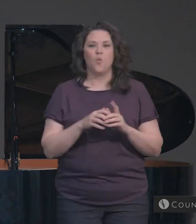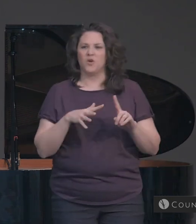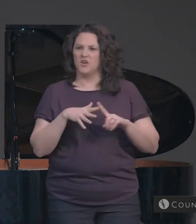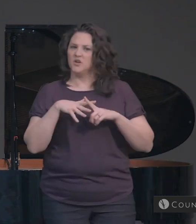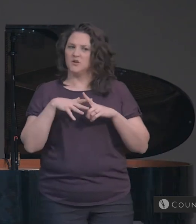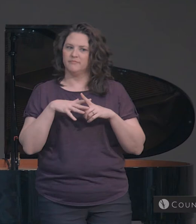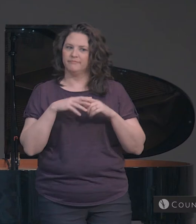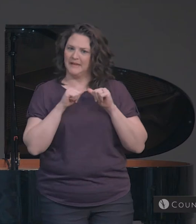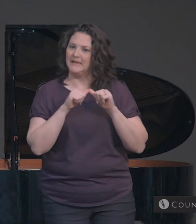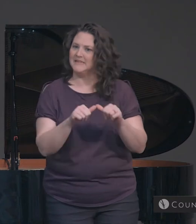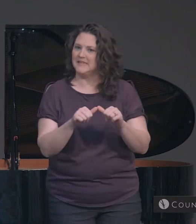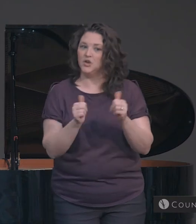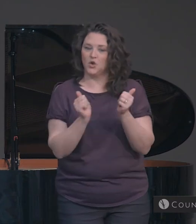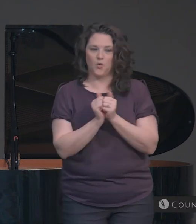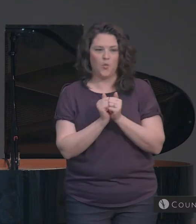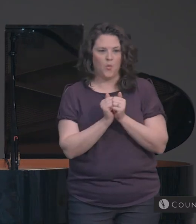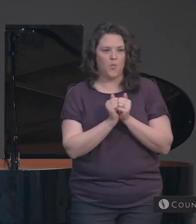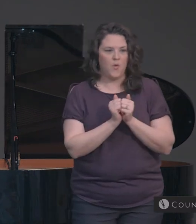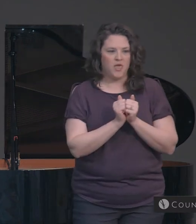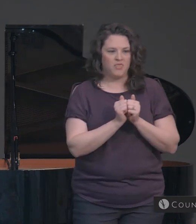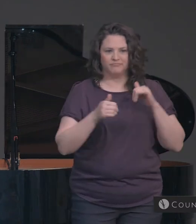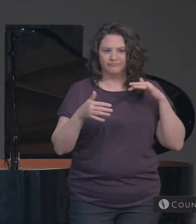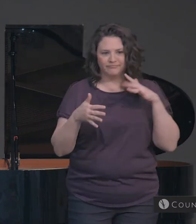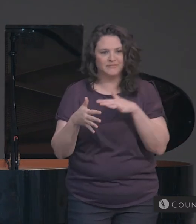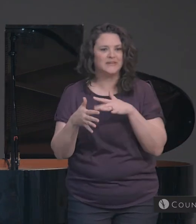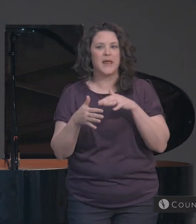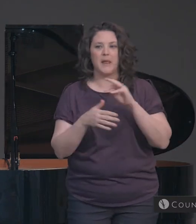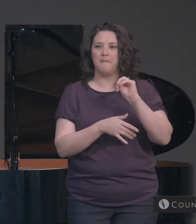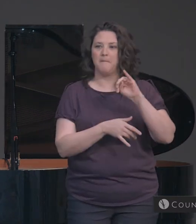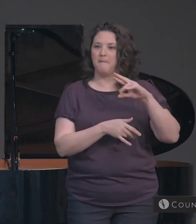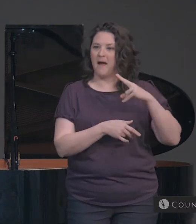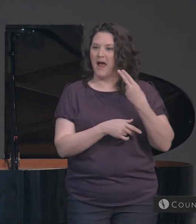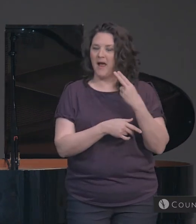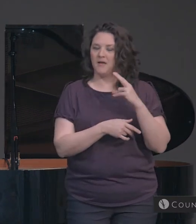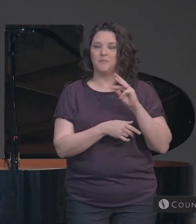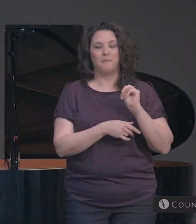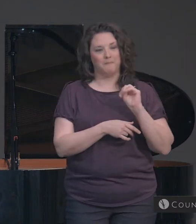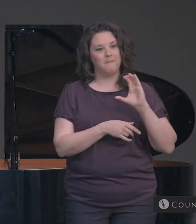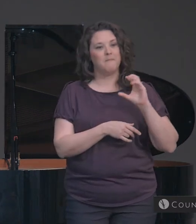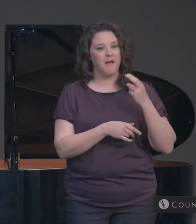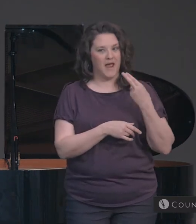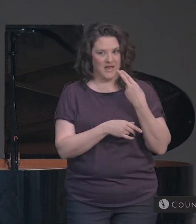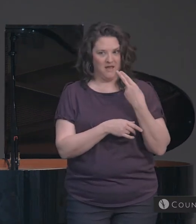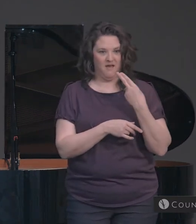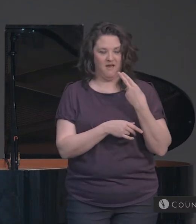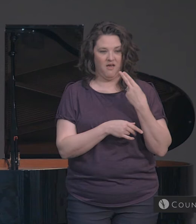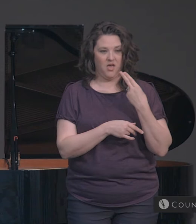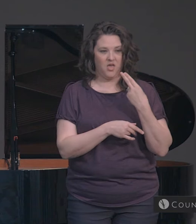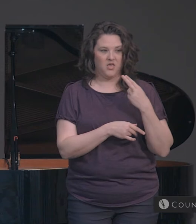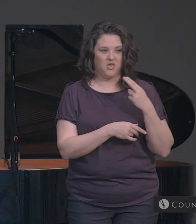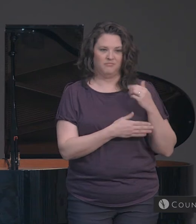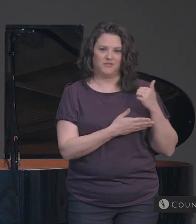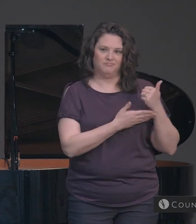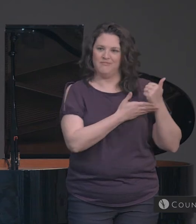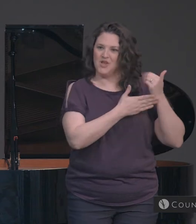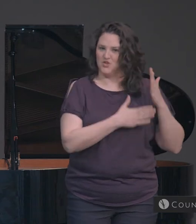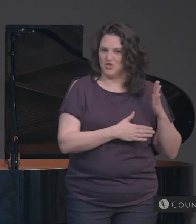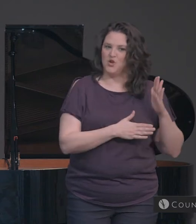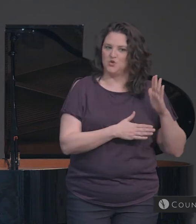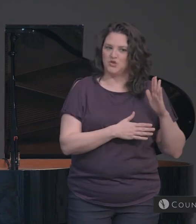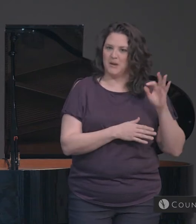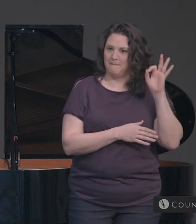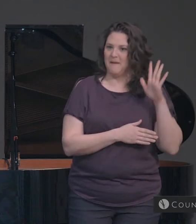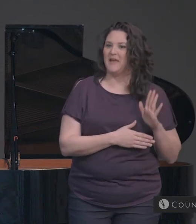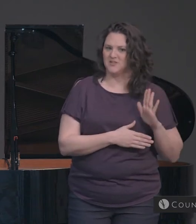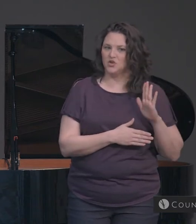continue our work through the book of Micah that the associate pastors are doing, and I have today